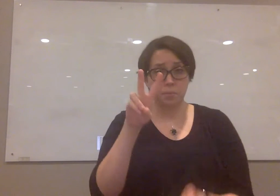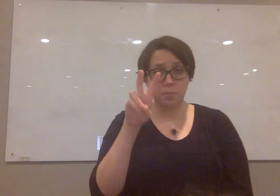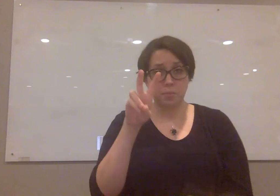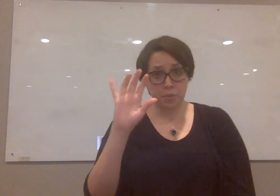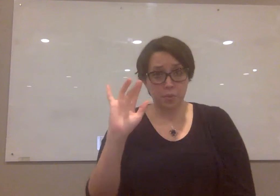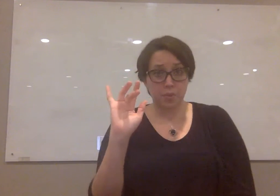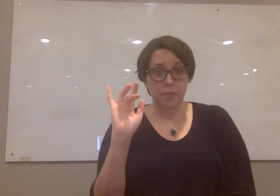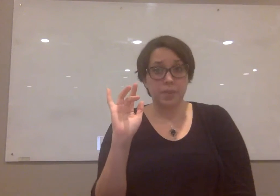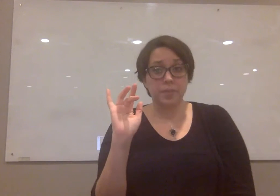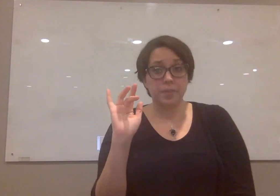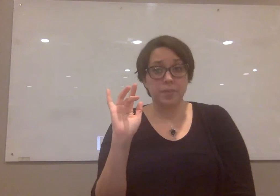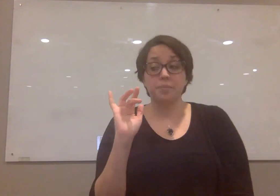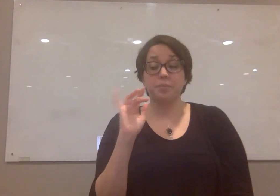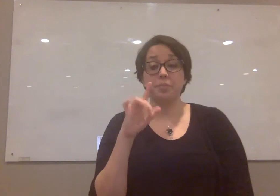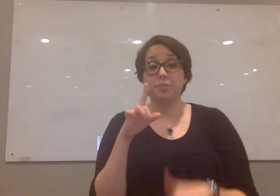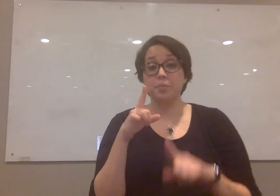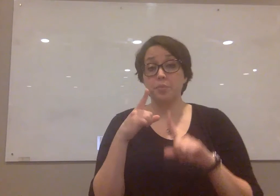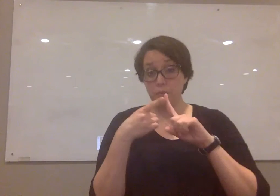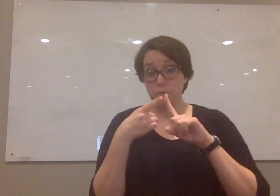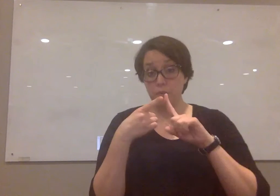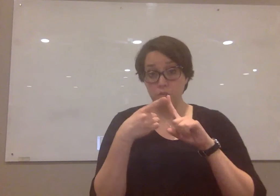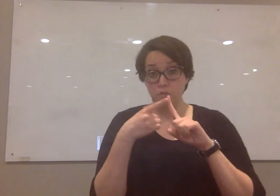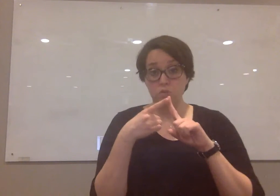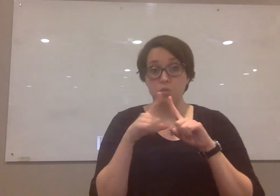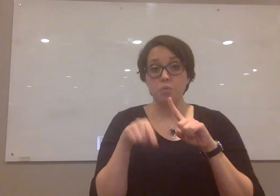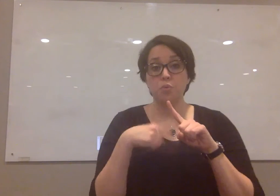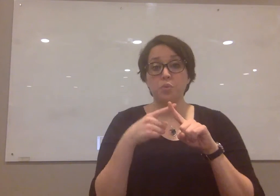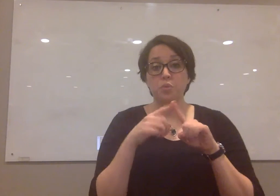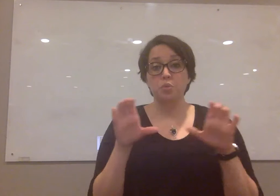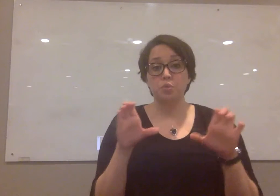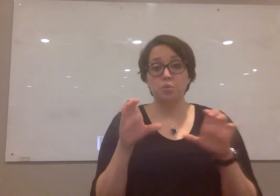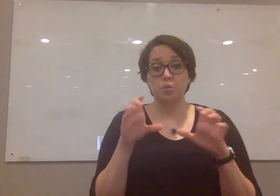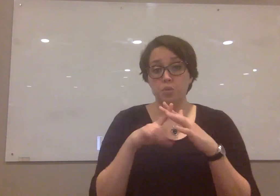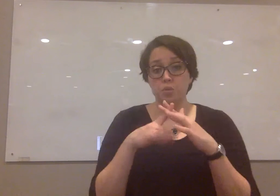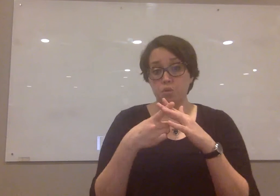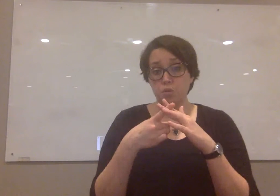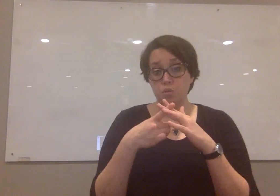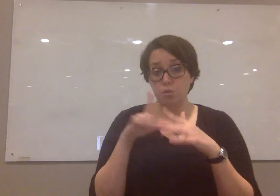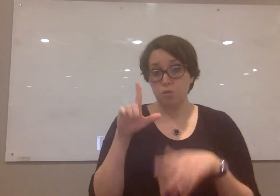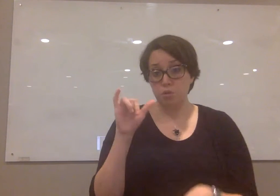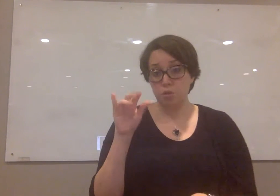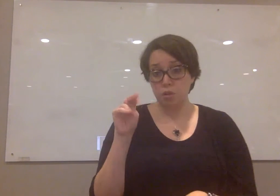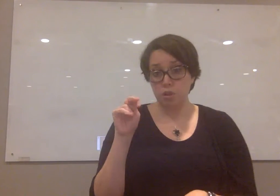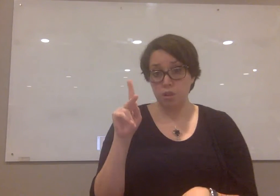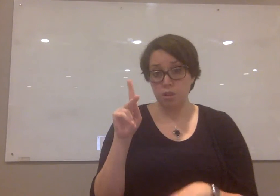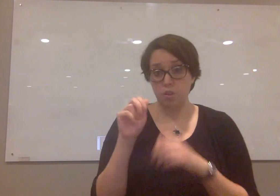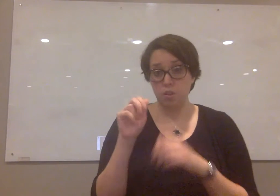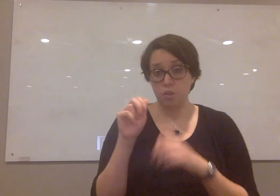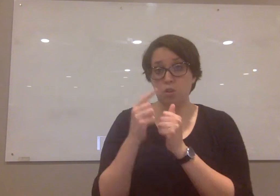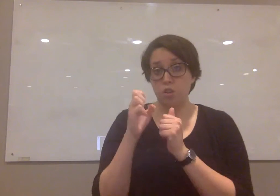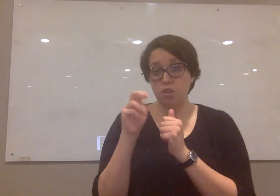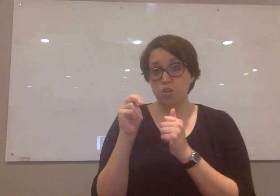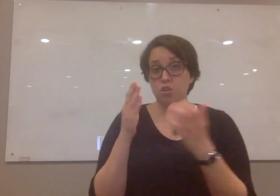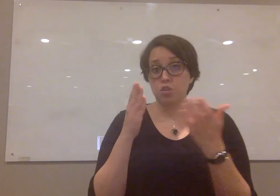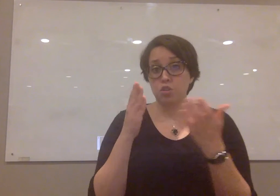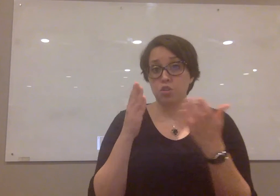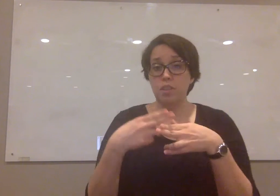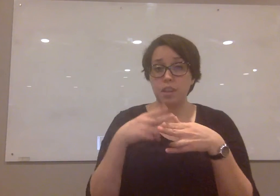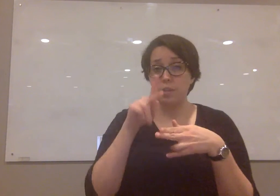First, when actually doing a start link with GenServer, the name keyword argument, instead of giving an actual atom or alias